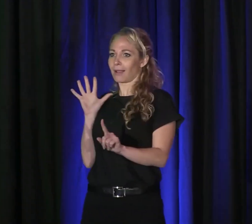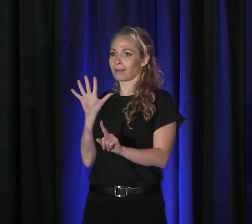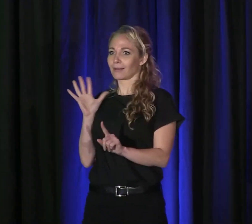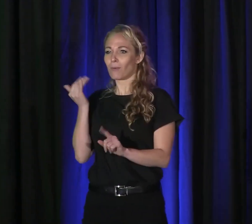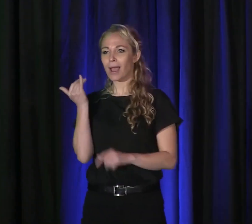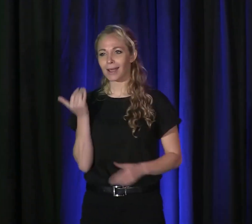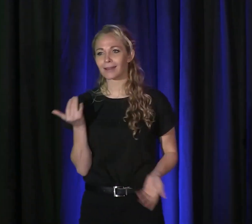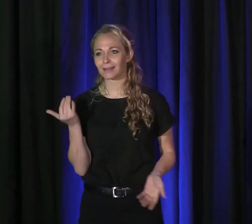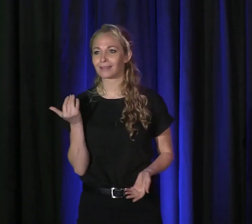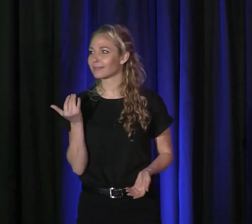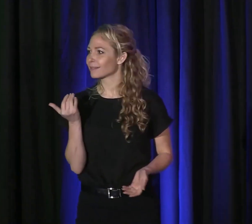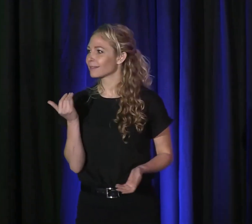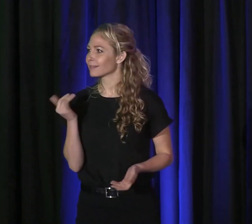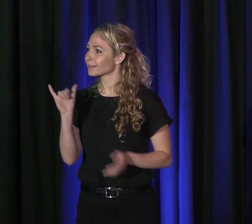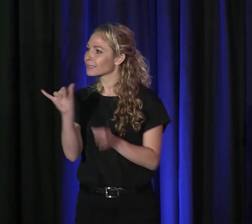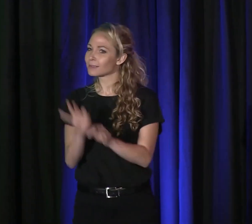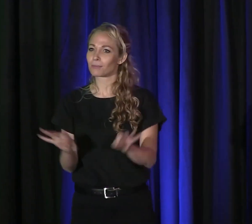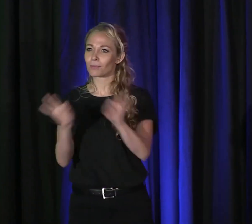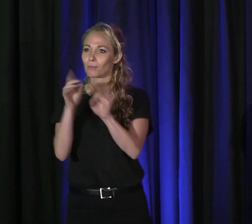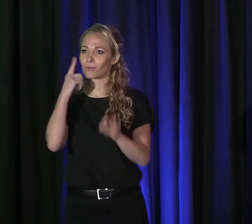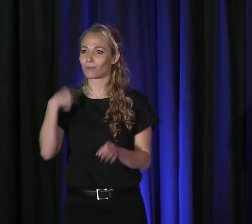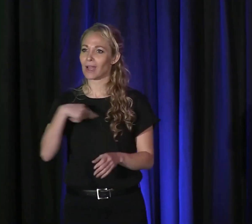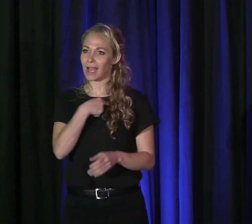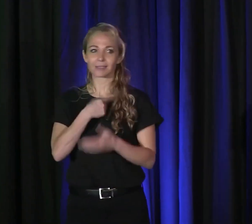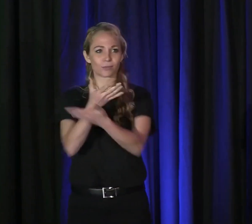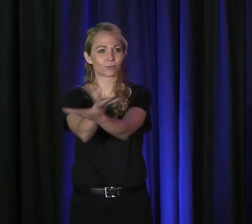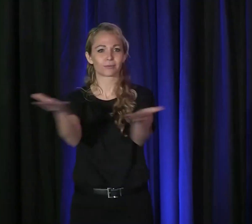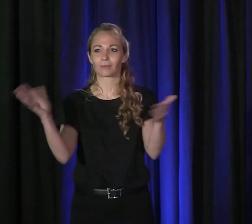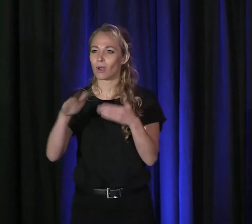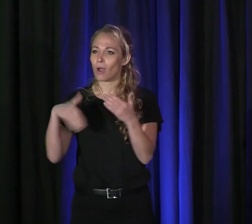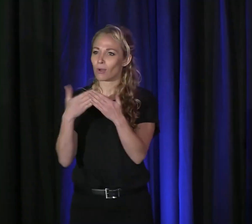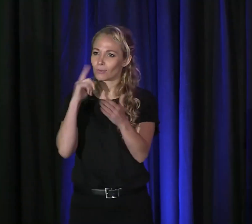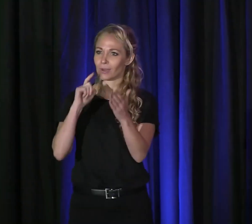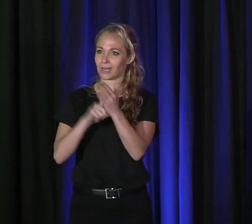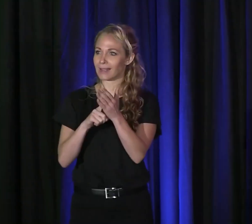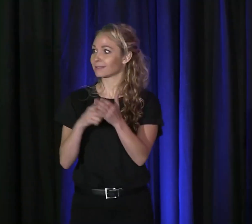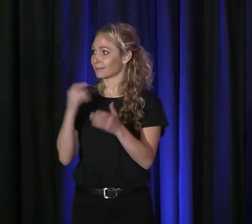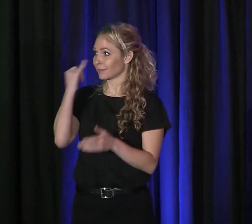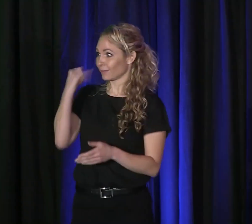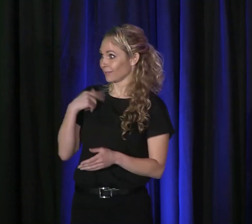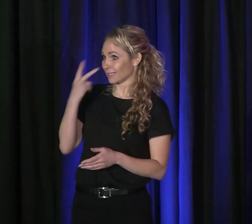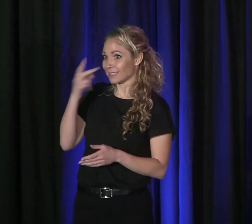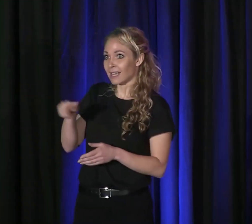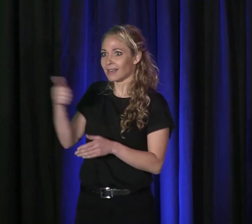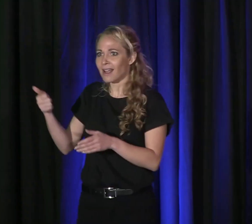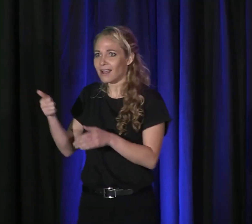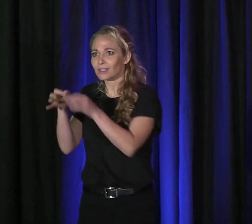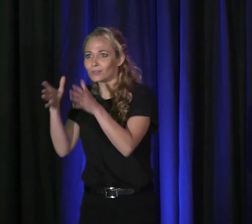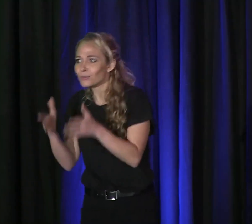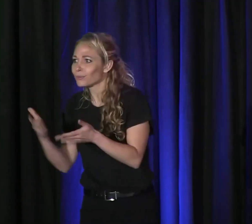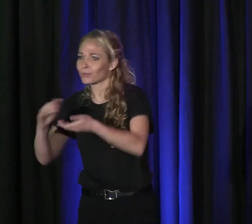isolated. So what's behind that withdrawal? It's important to understand. It's important for you to all